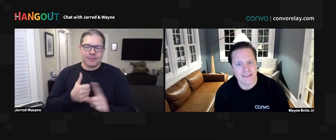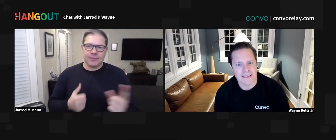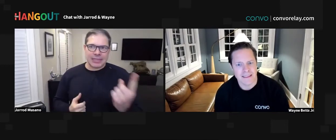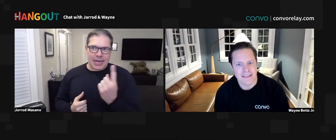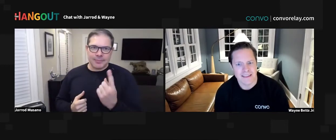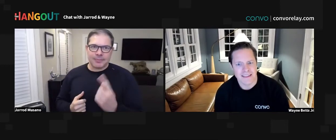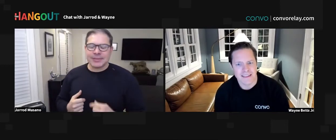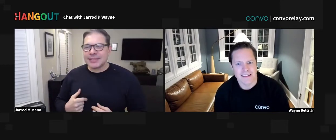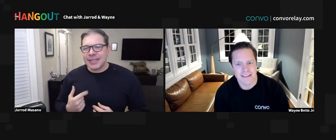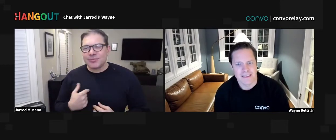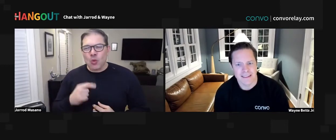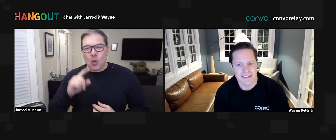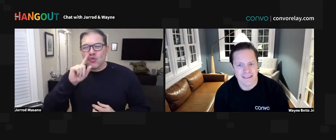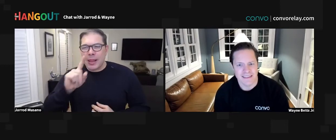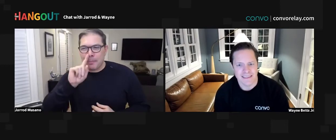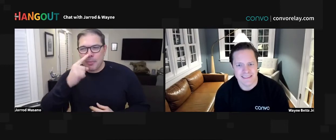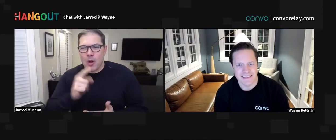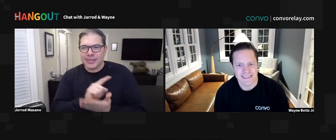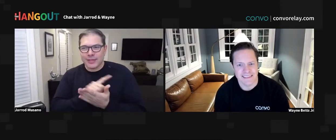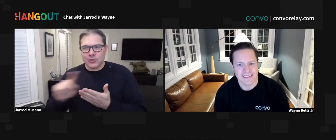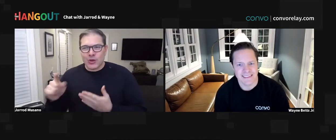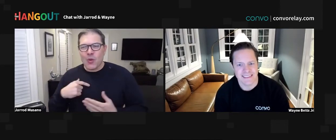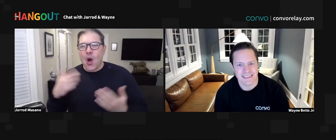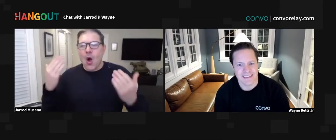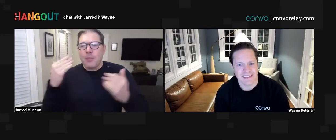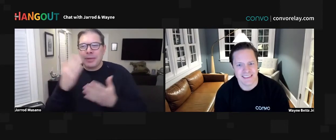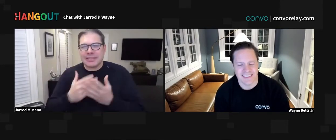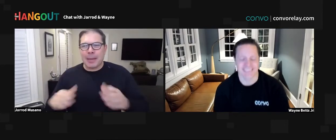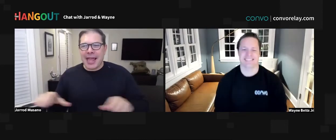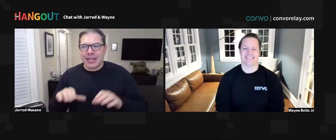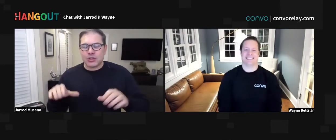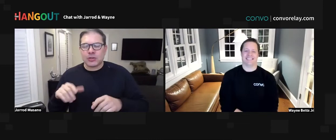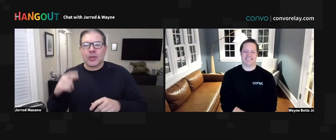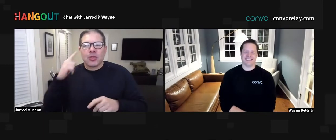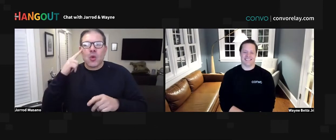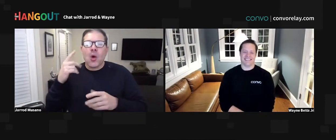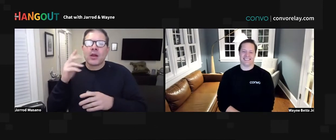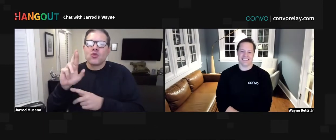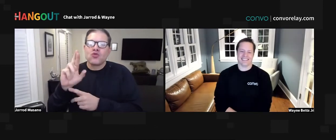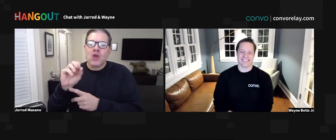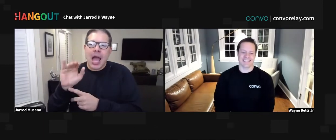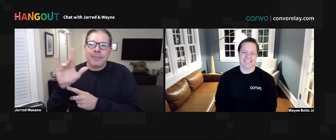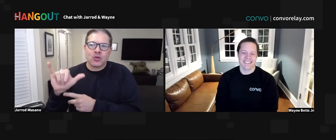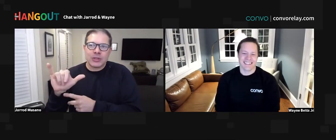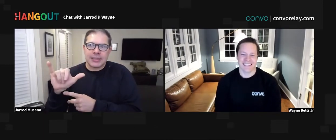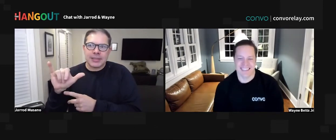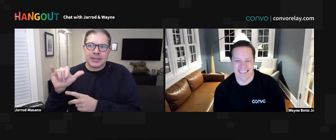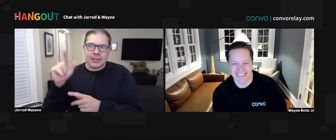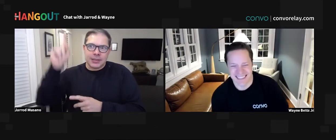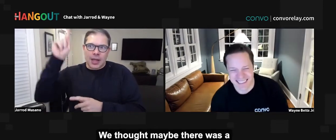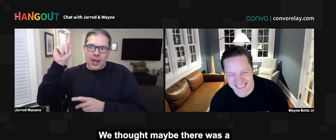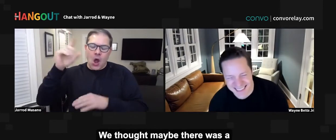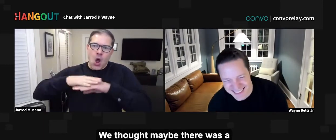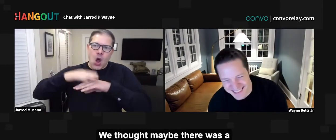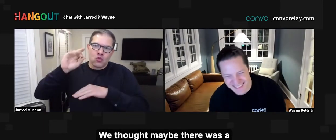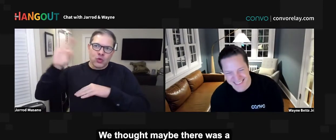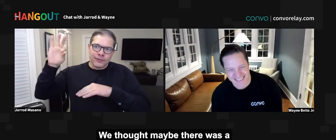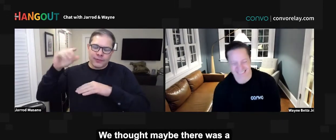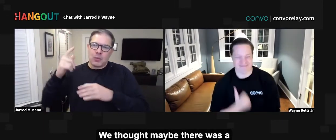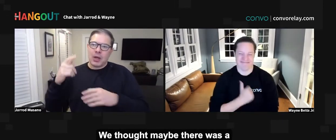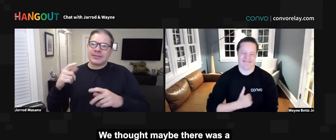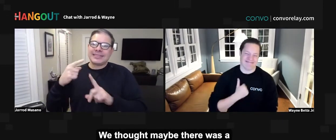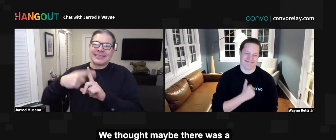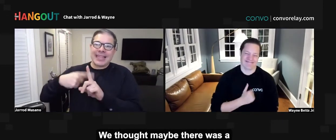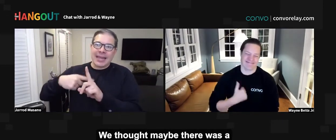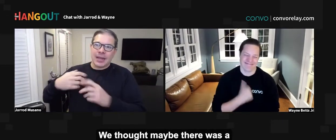up to me, I mean, he was laughing. He was like, you know what? We were really bored this week. We were hoping for some action. We thought maybe there